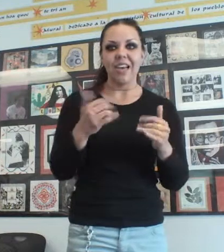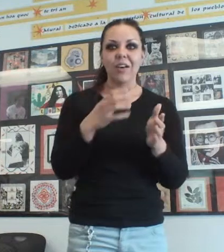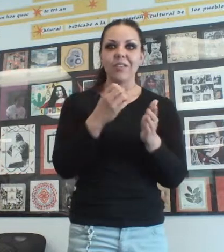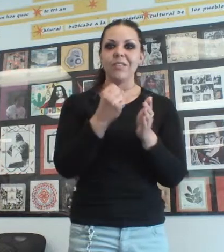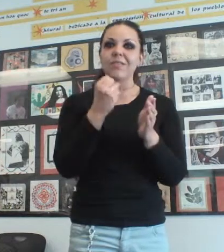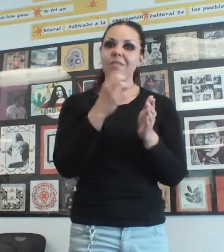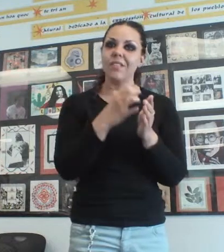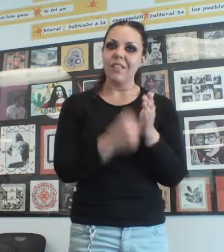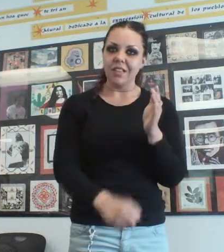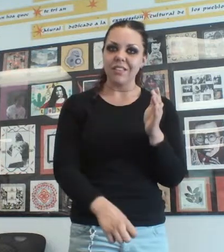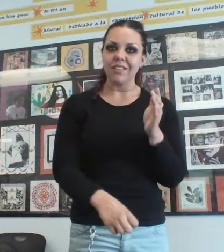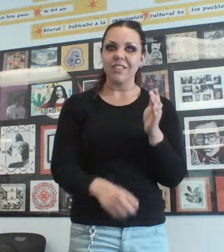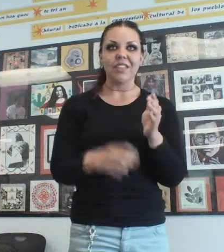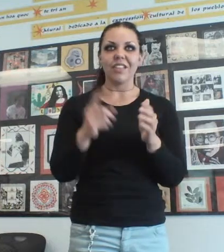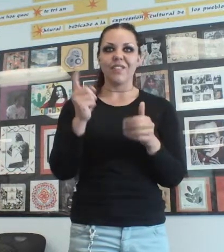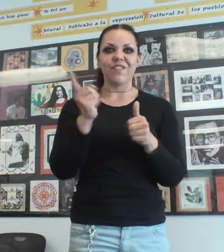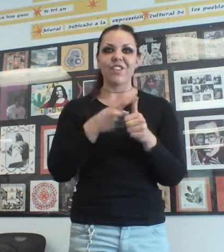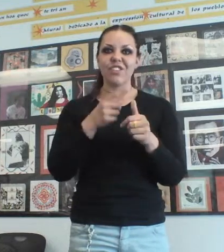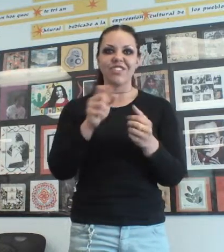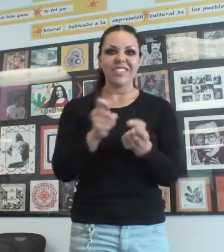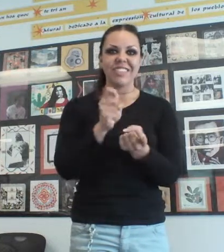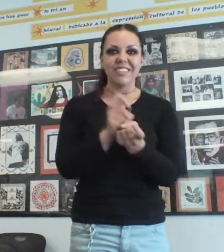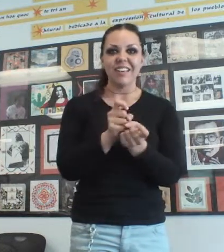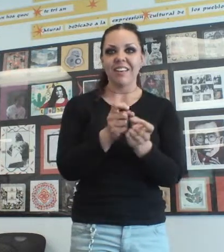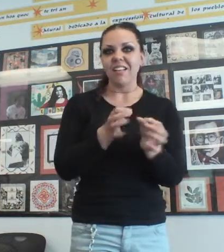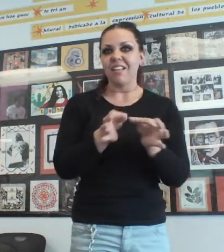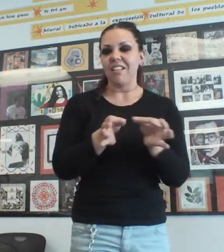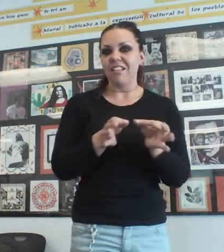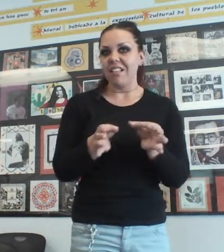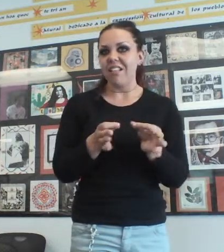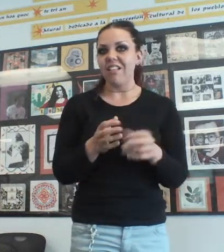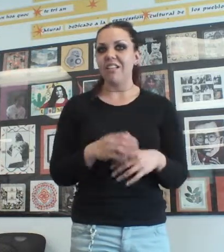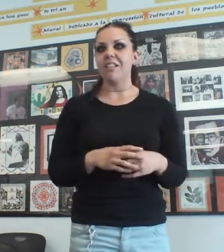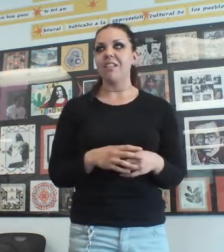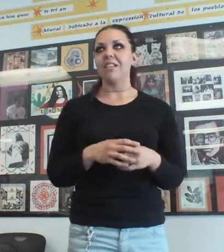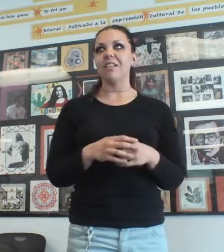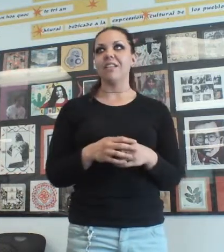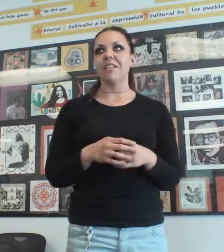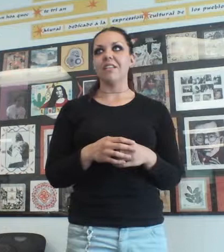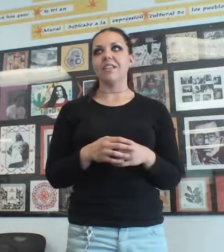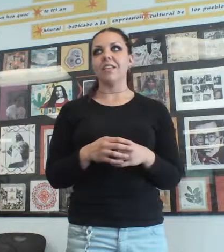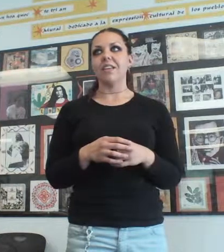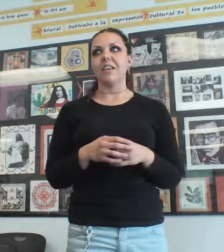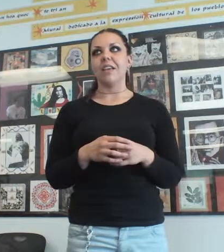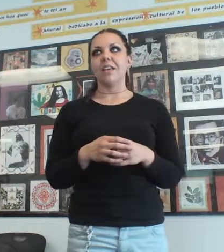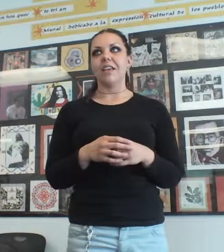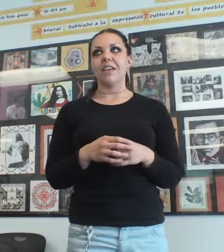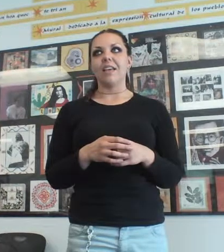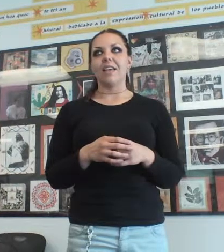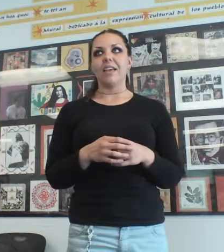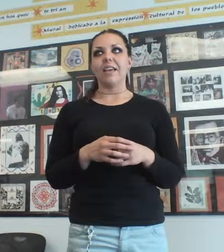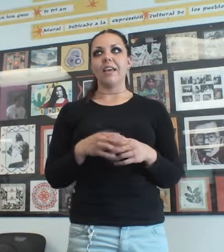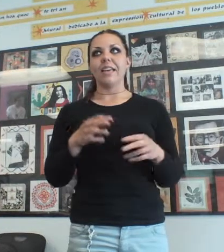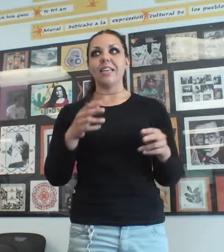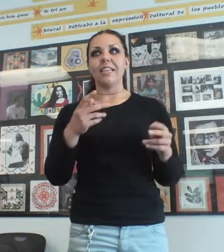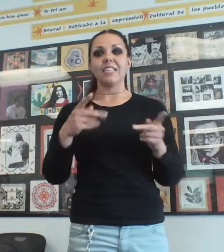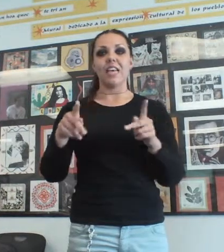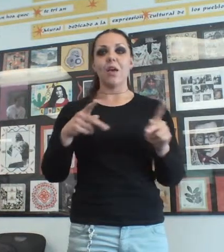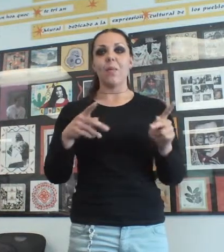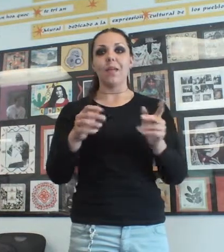that they said. So it is play with your short-term memory process. Each